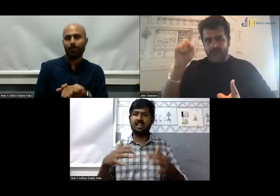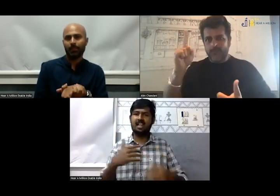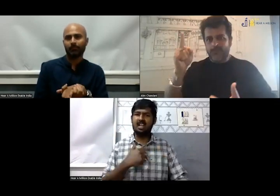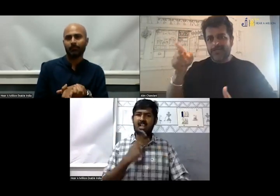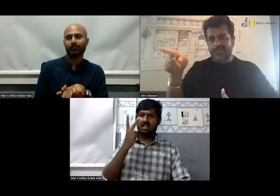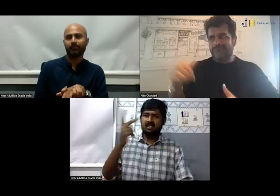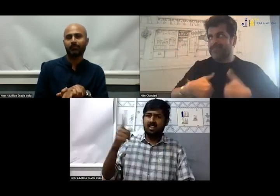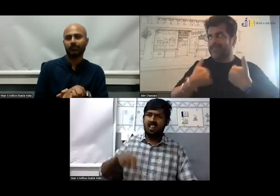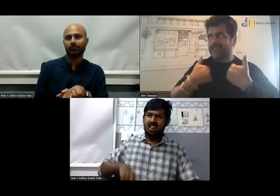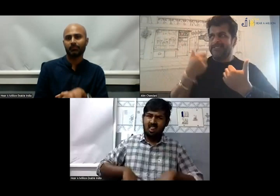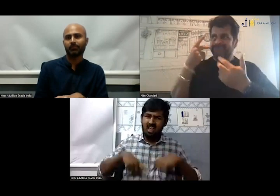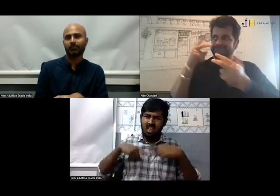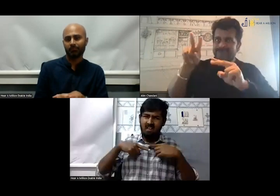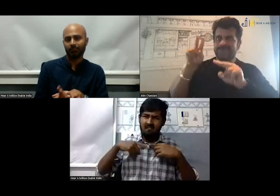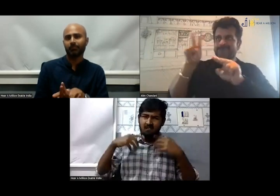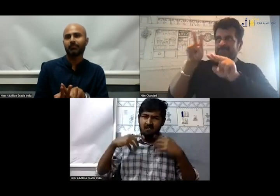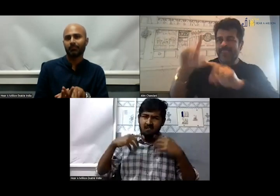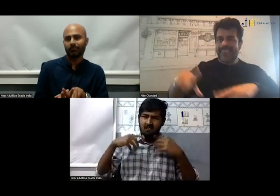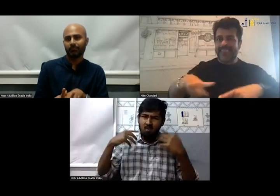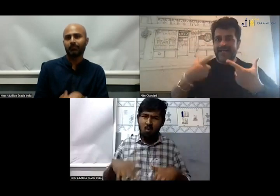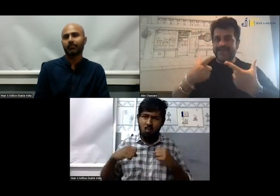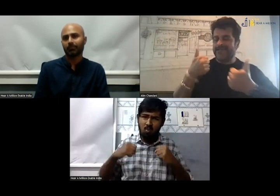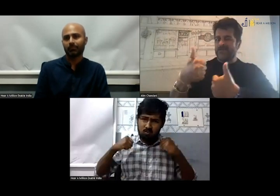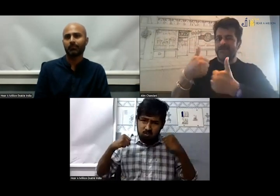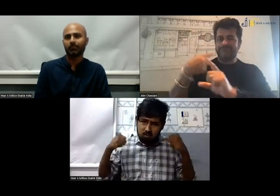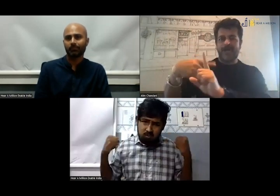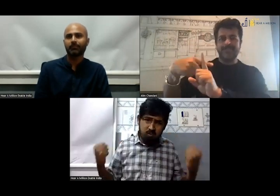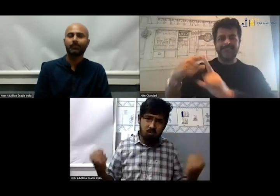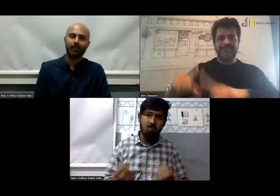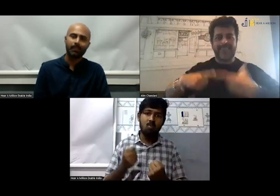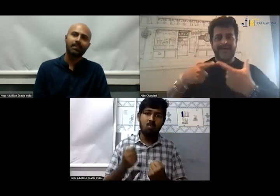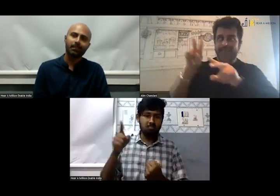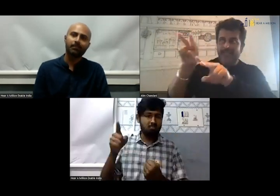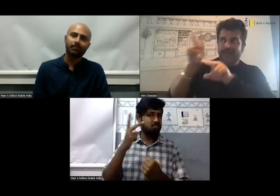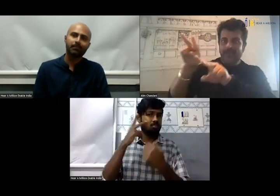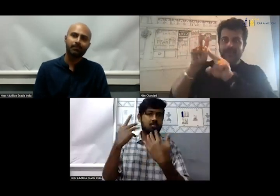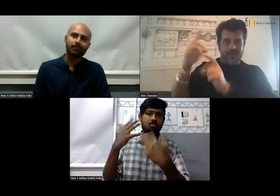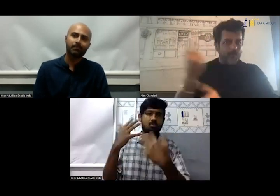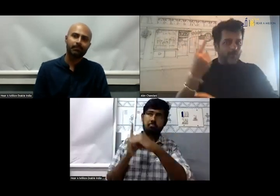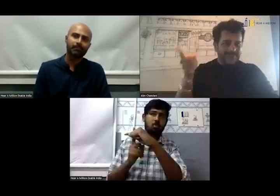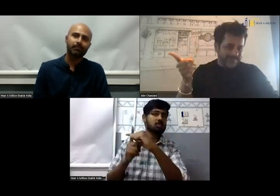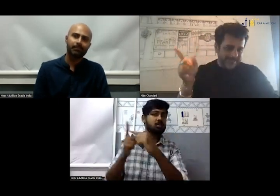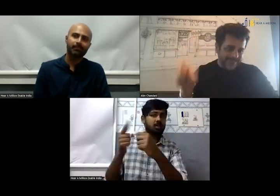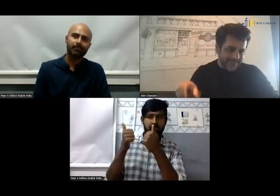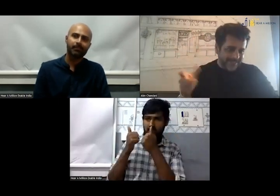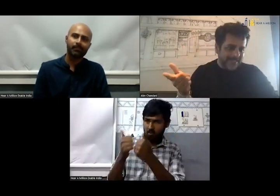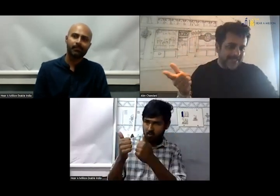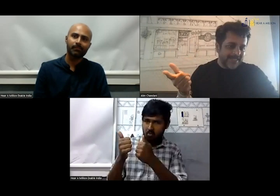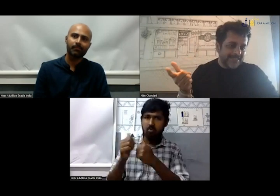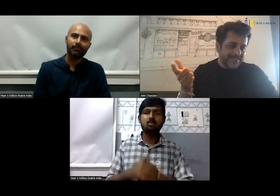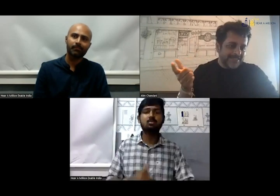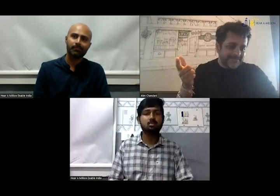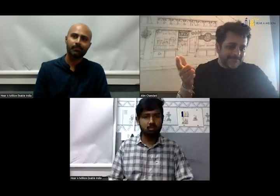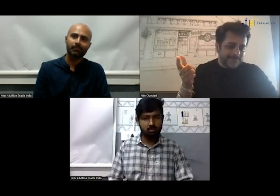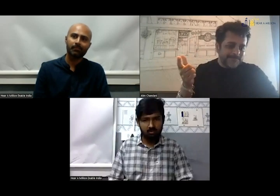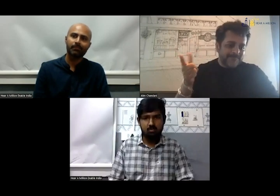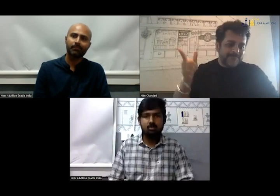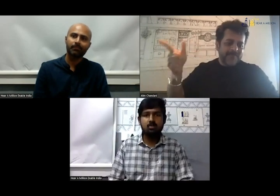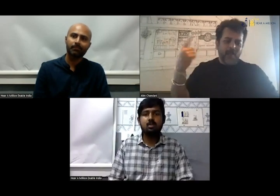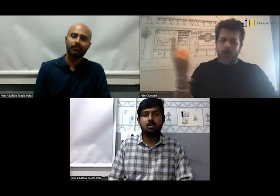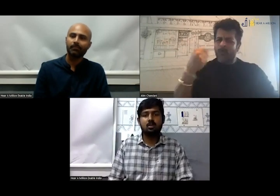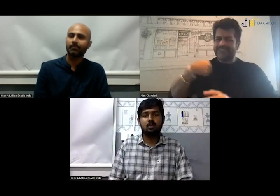work to do as well. And I see that so inspiring for other people, and